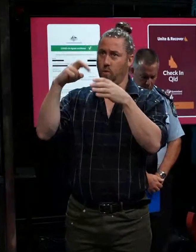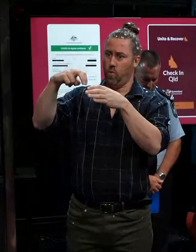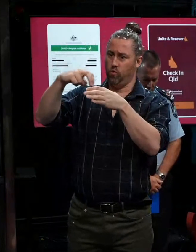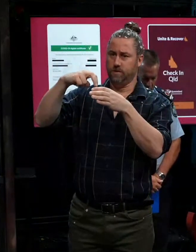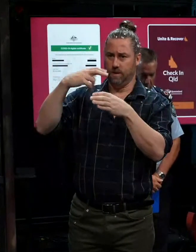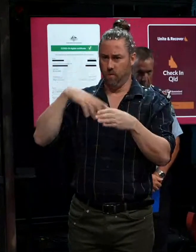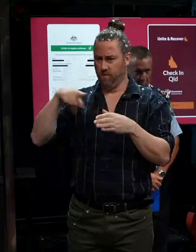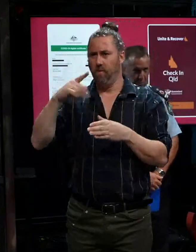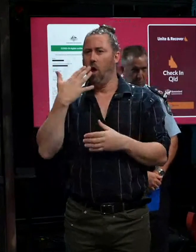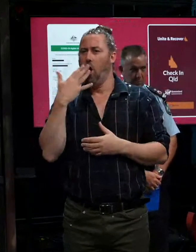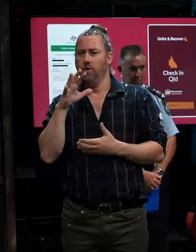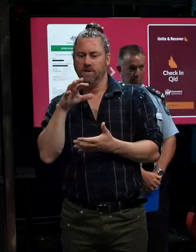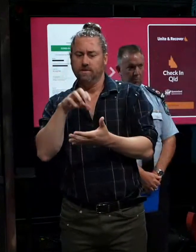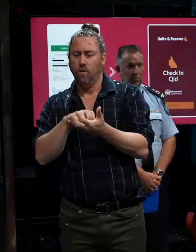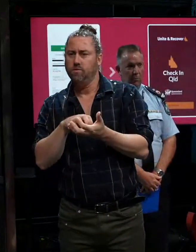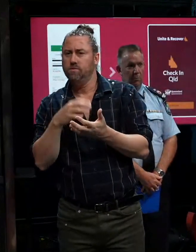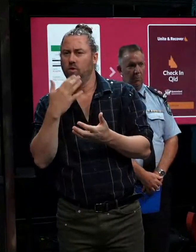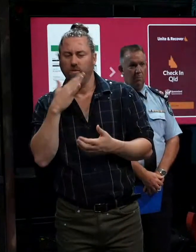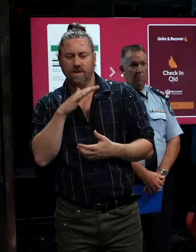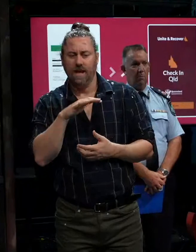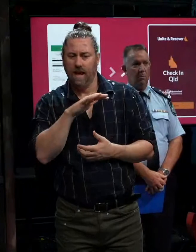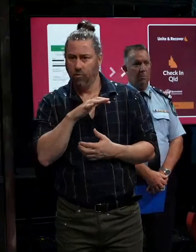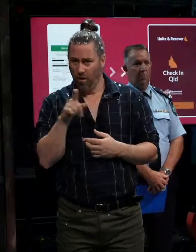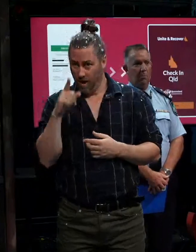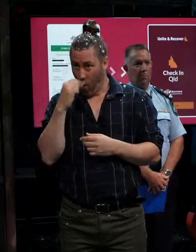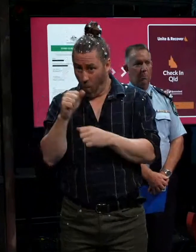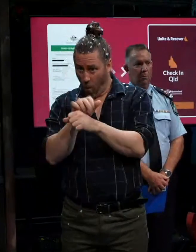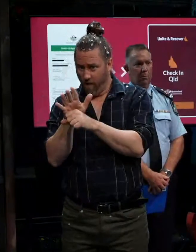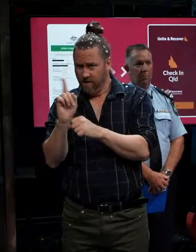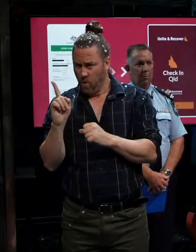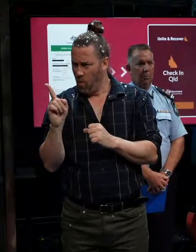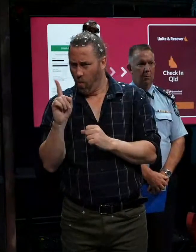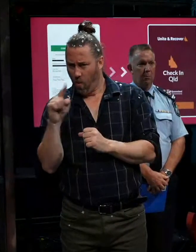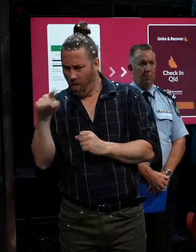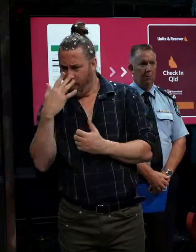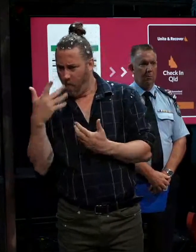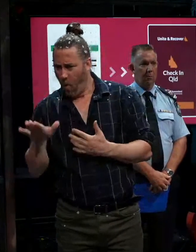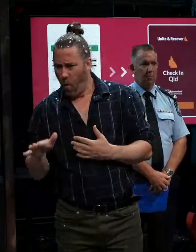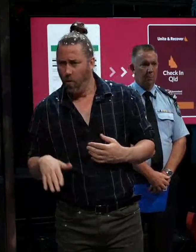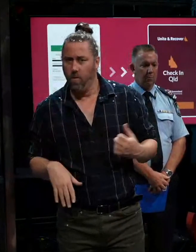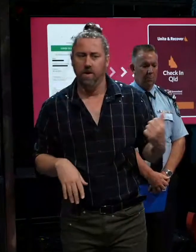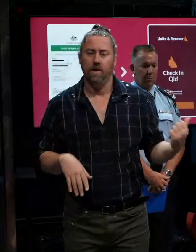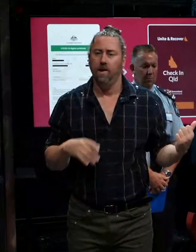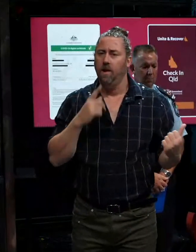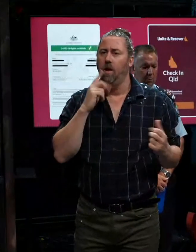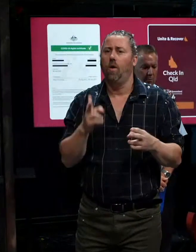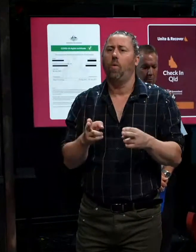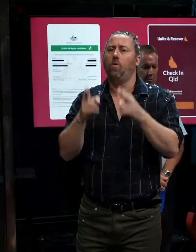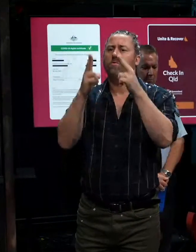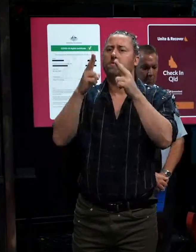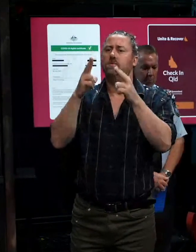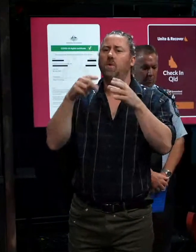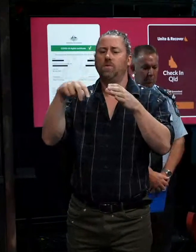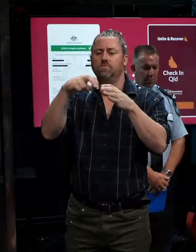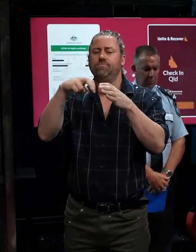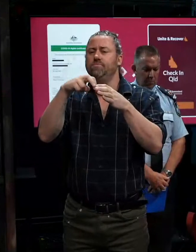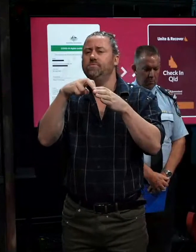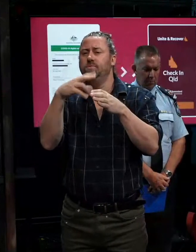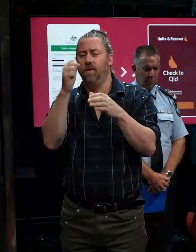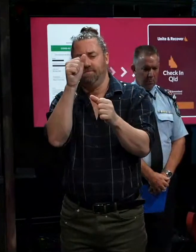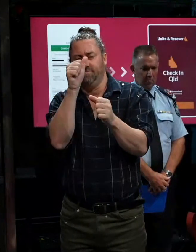from hotspots and could potentially have the virus? So look, we're working through that. All the quarantine hotels in Queensland have well worked